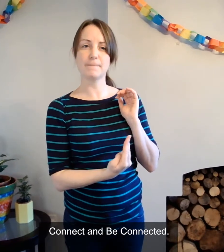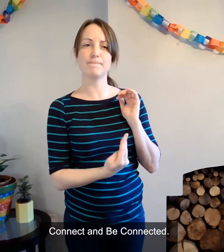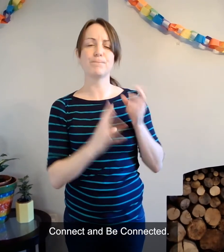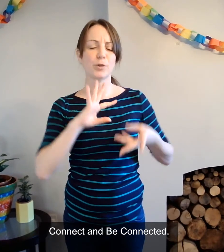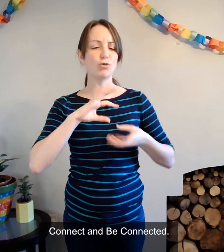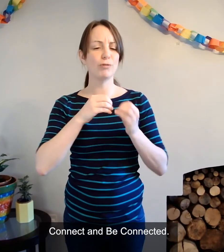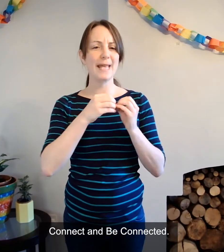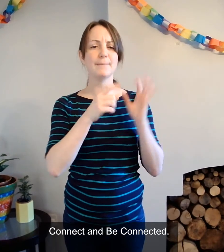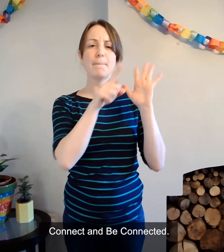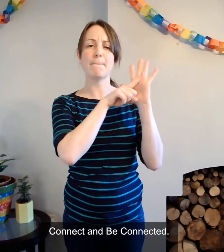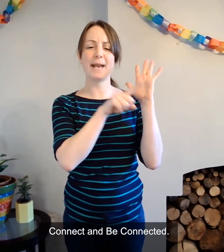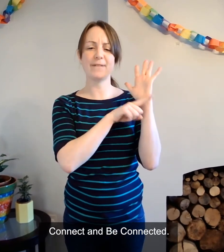connected.